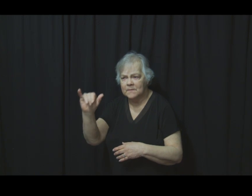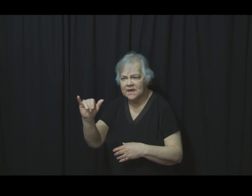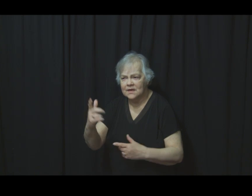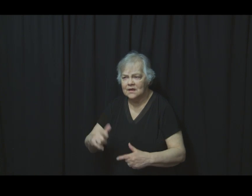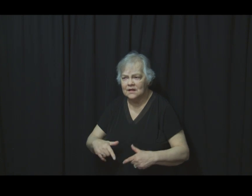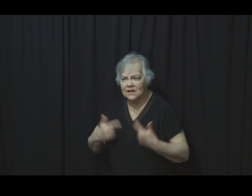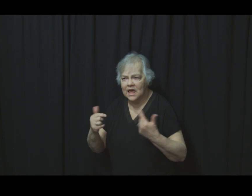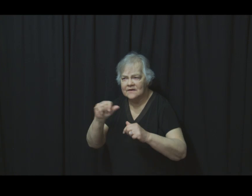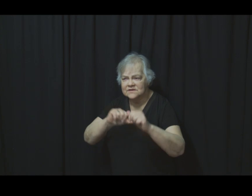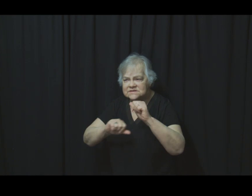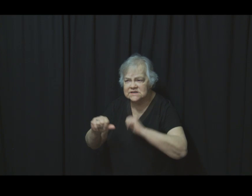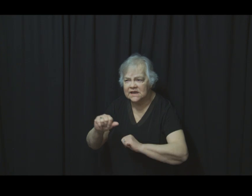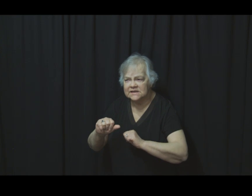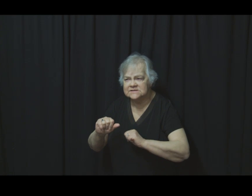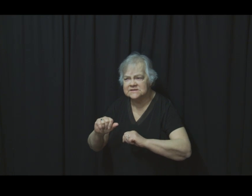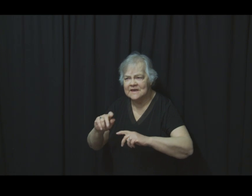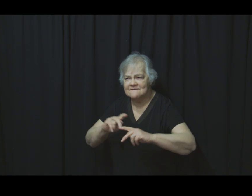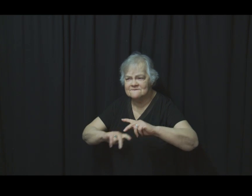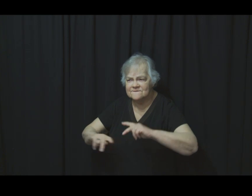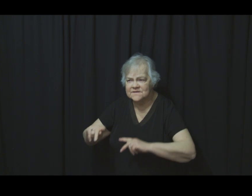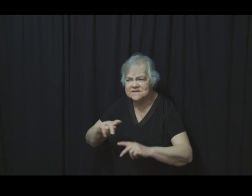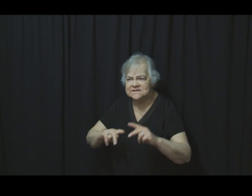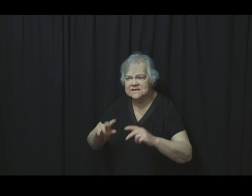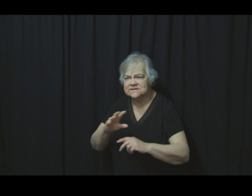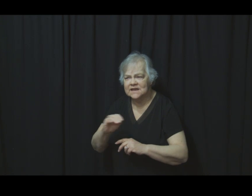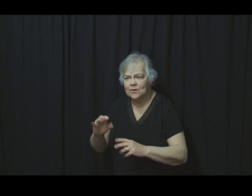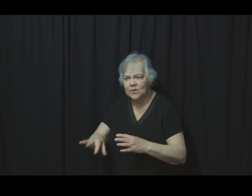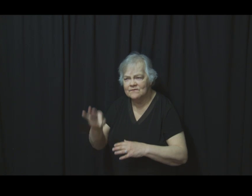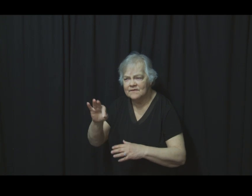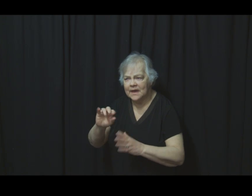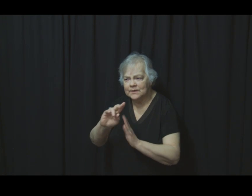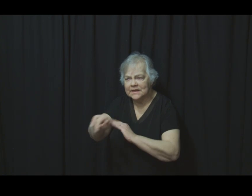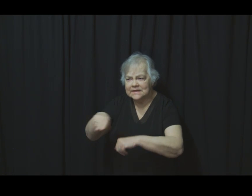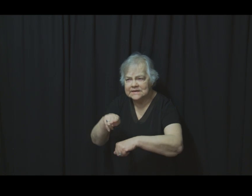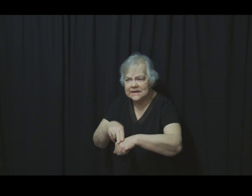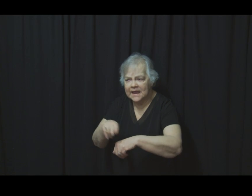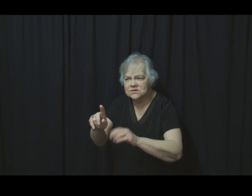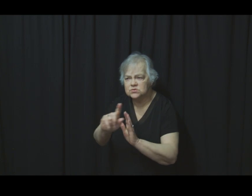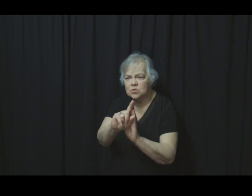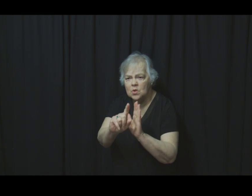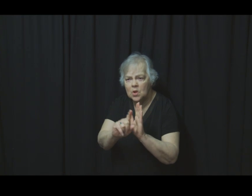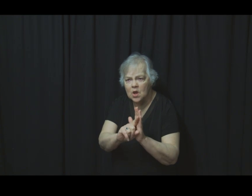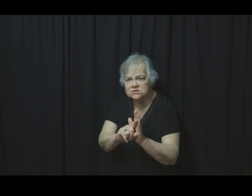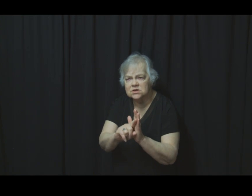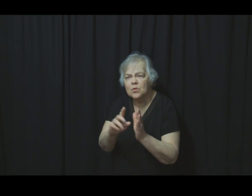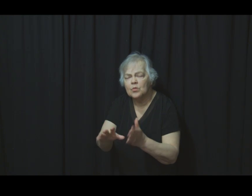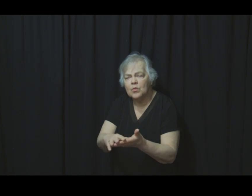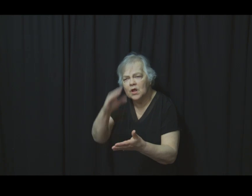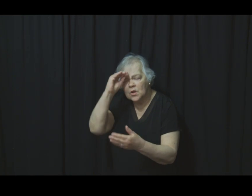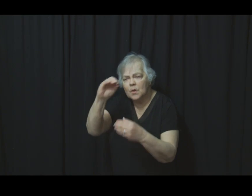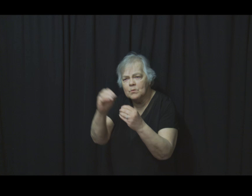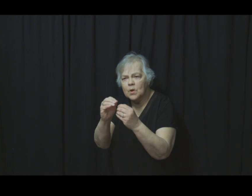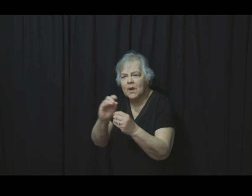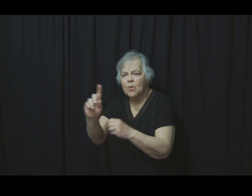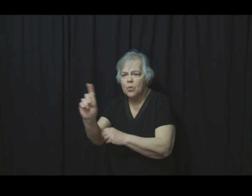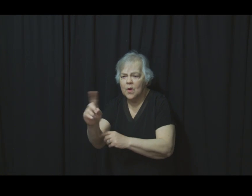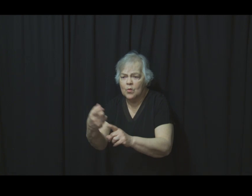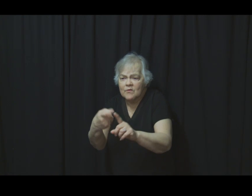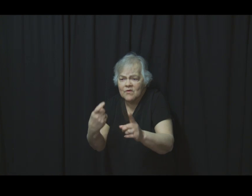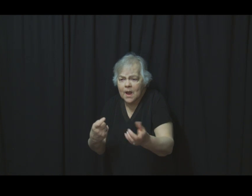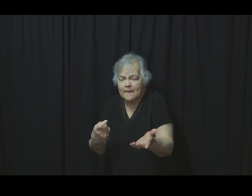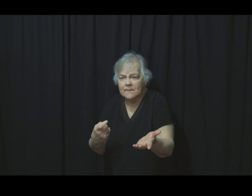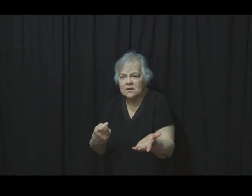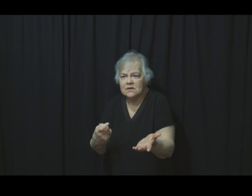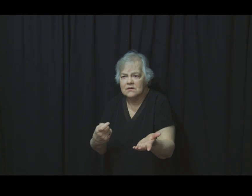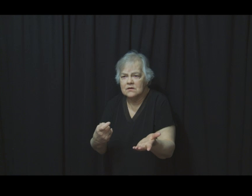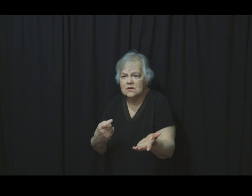invented physics. We've discovered these natural laws so that we can learn more about our origin and where we came from.